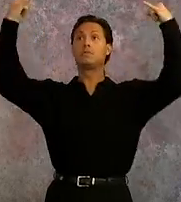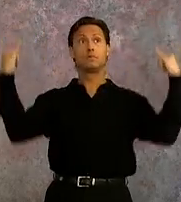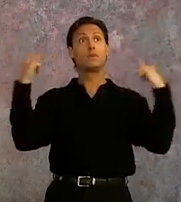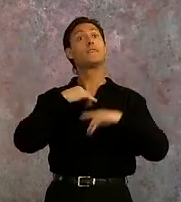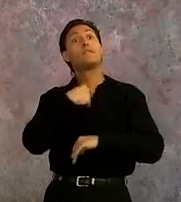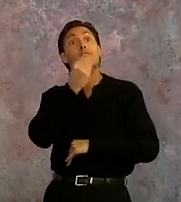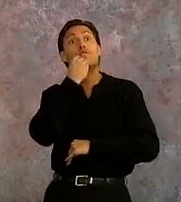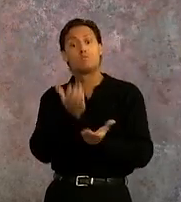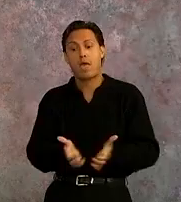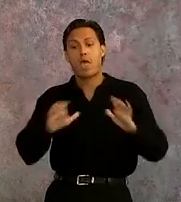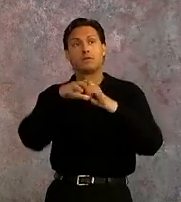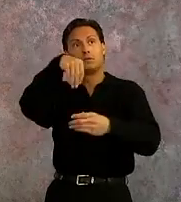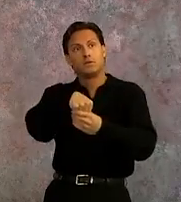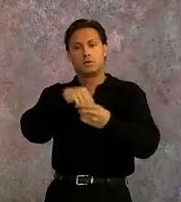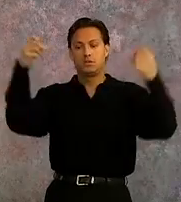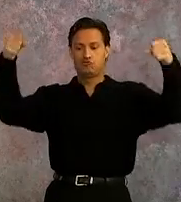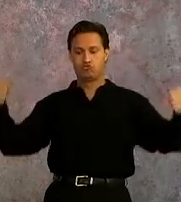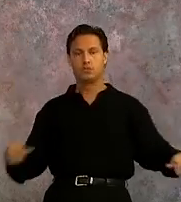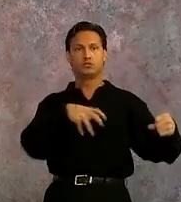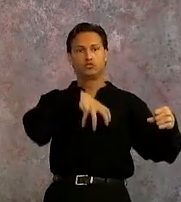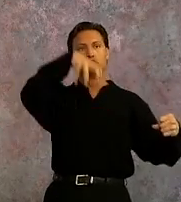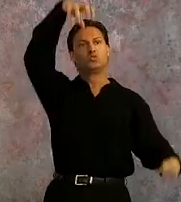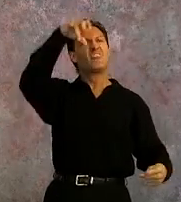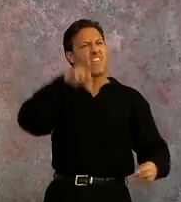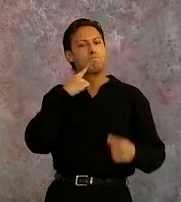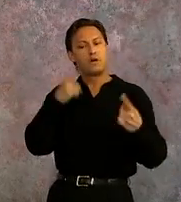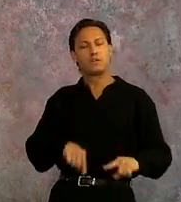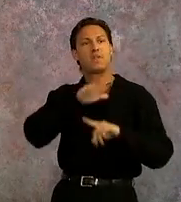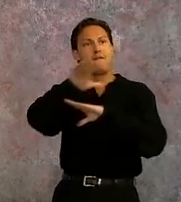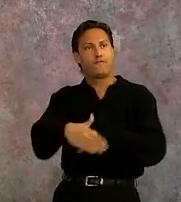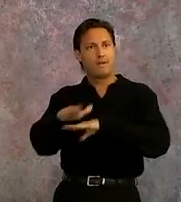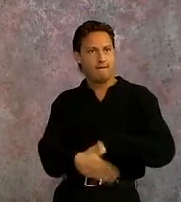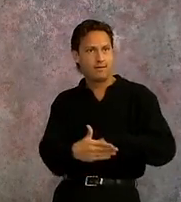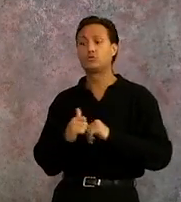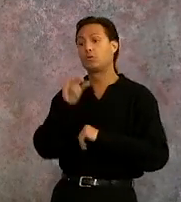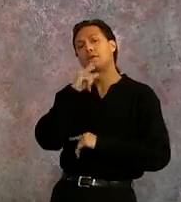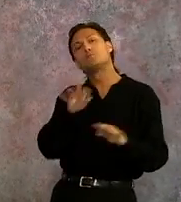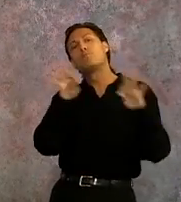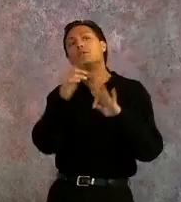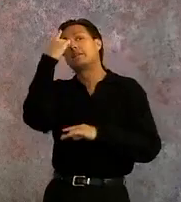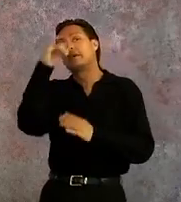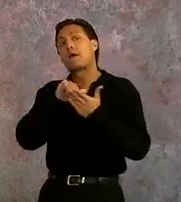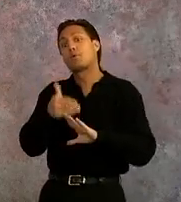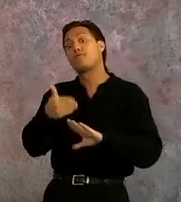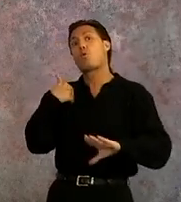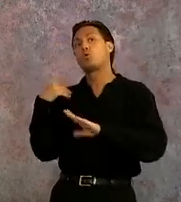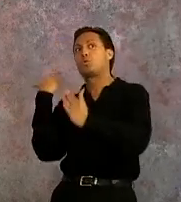air each evening. So those are some things to consider when doing a trip. But the biggest